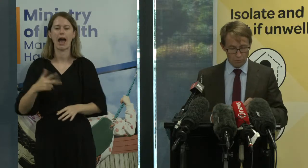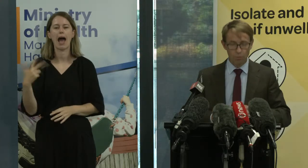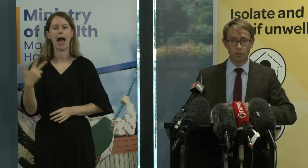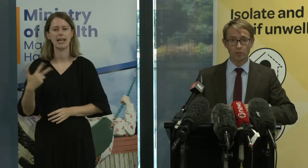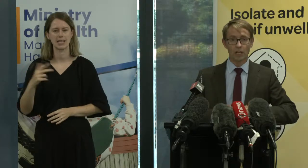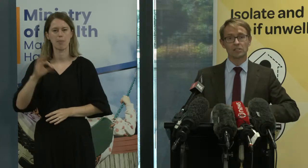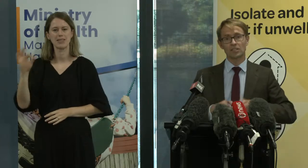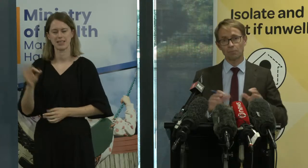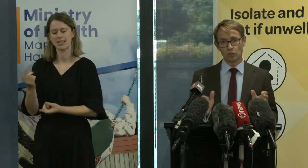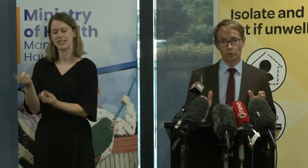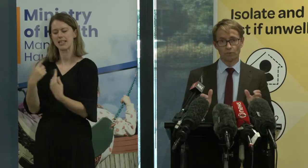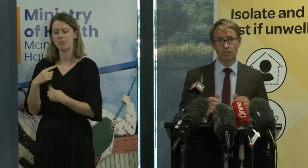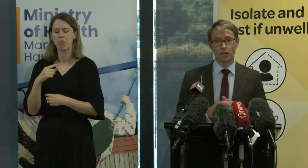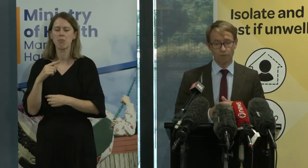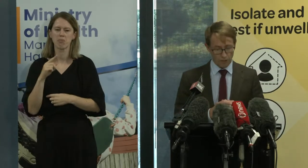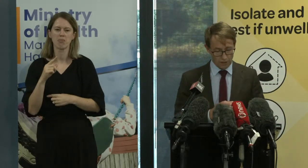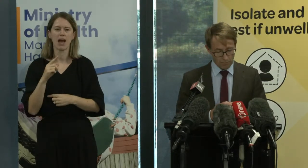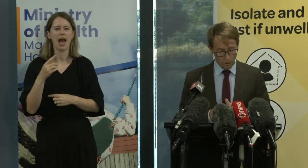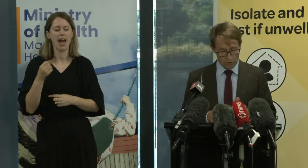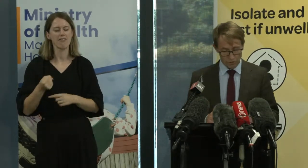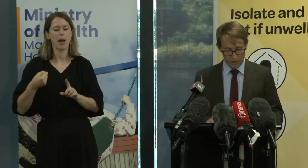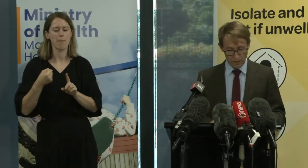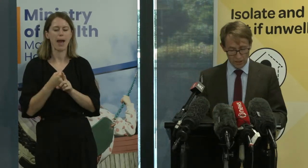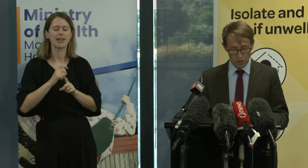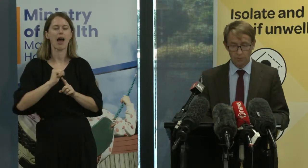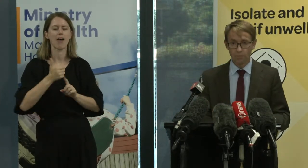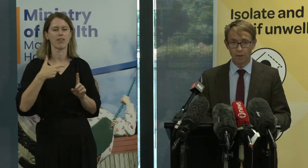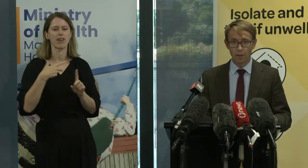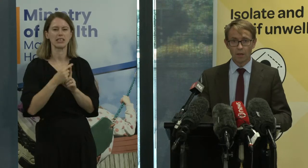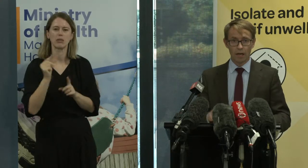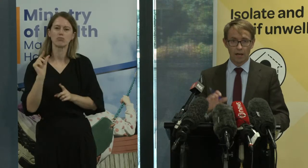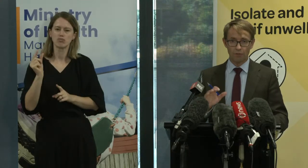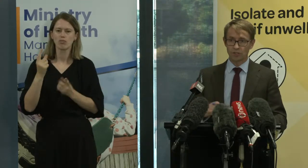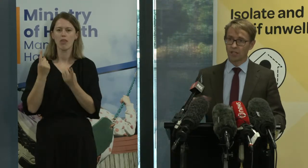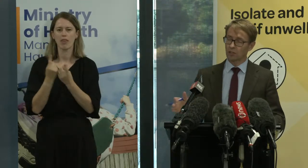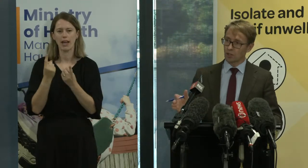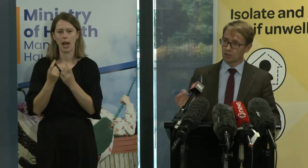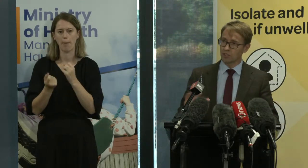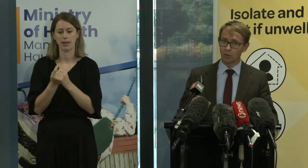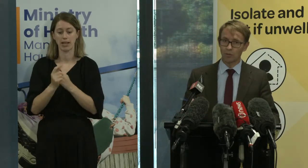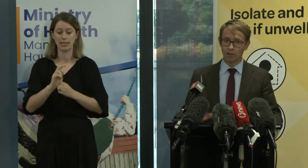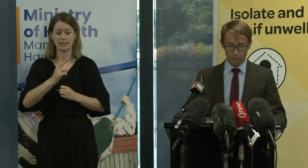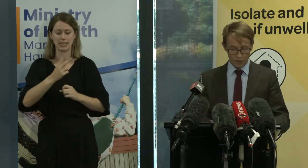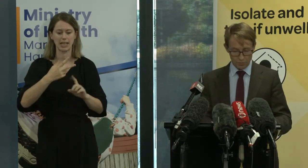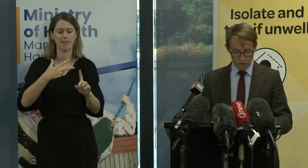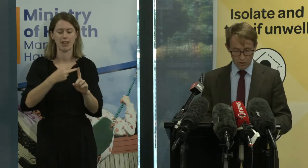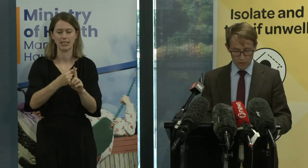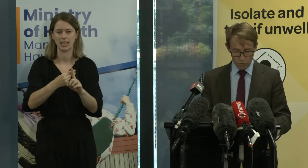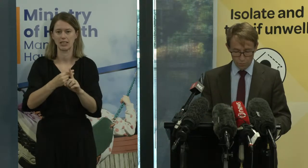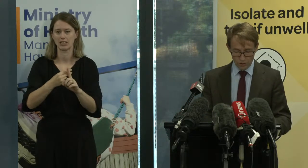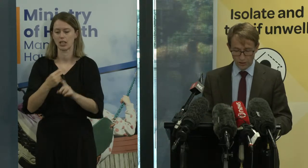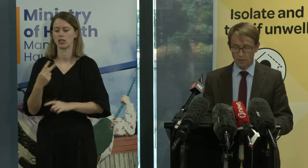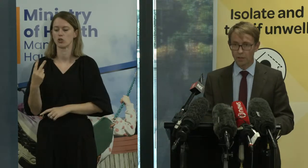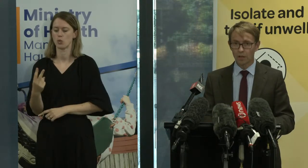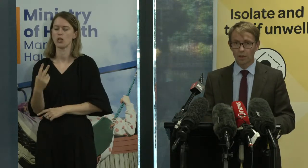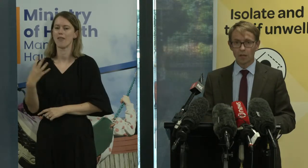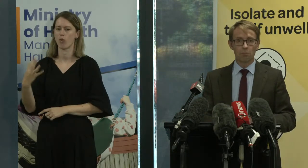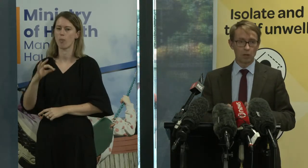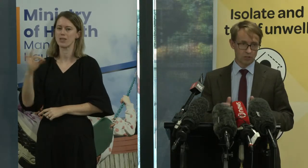18% reported some sort of side effect post-vaccination. For the second dose, the equivalent figure was